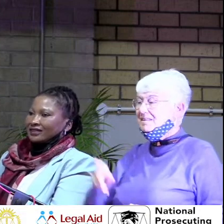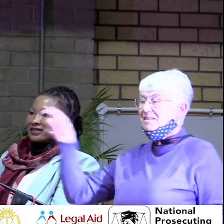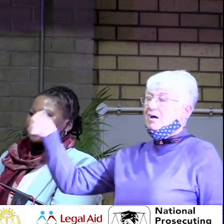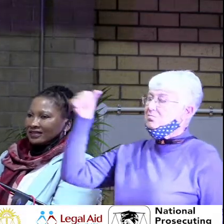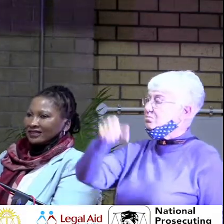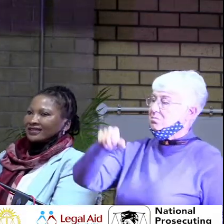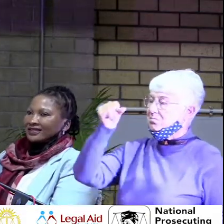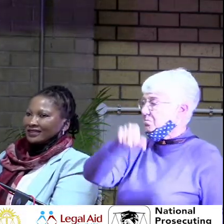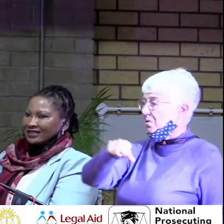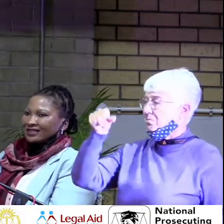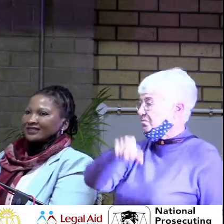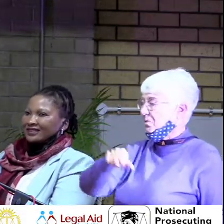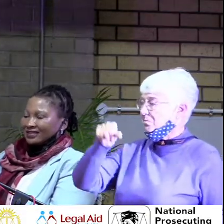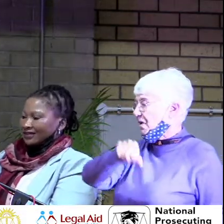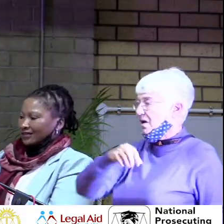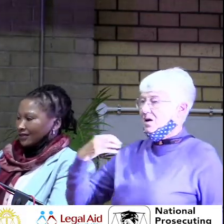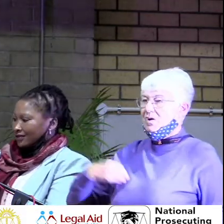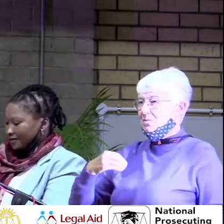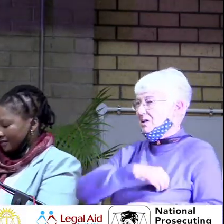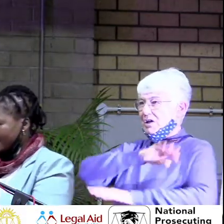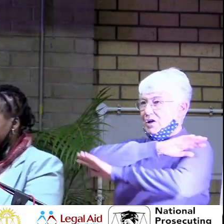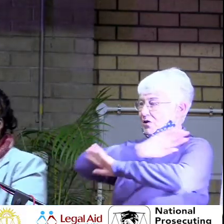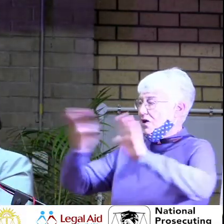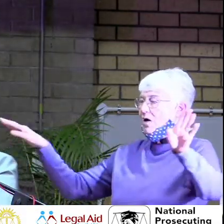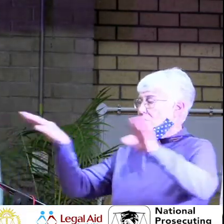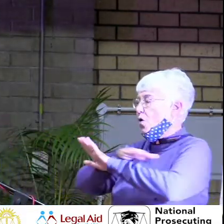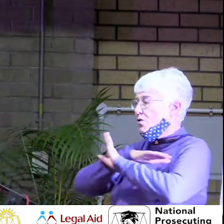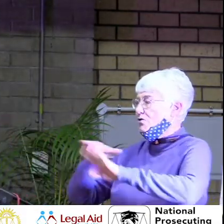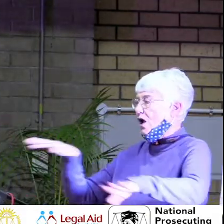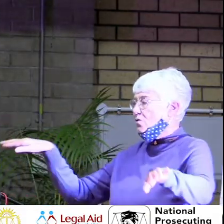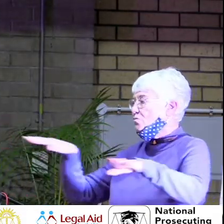coming for you. Thank you.